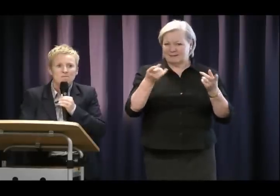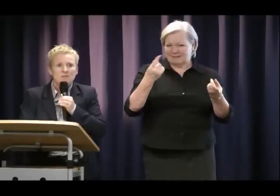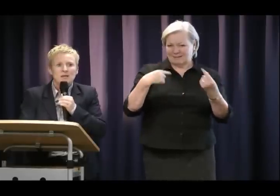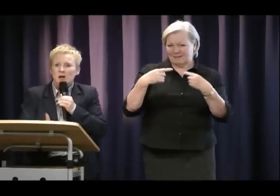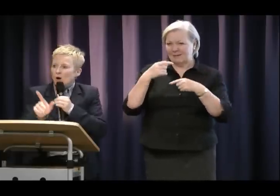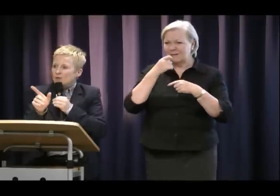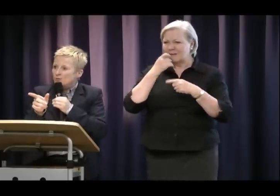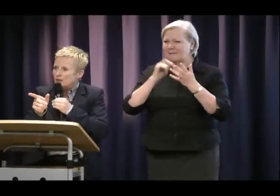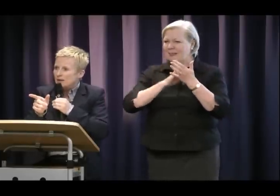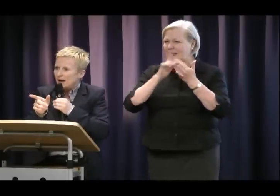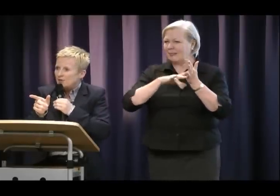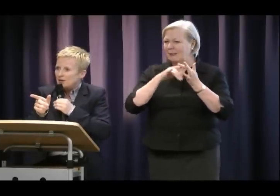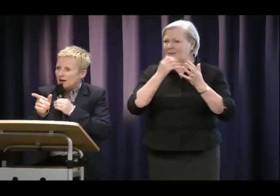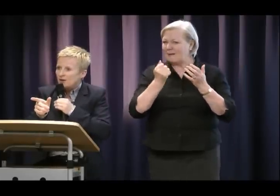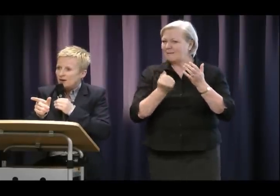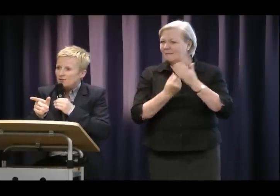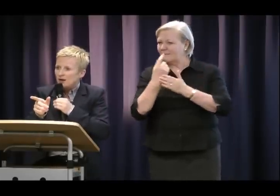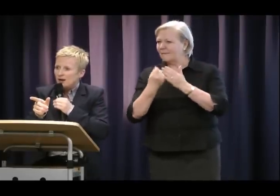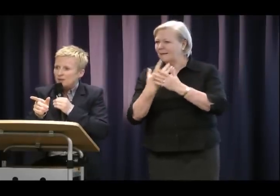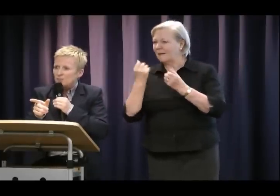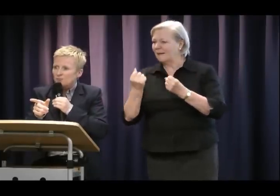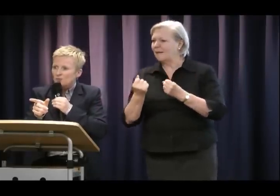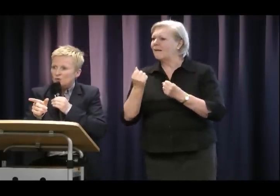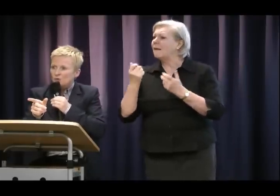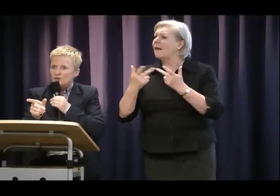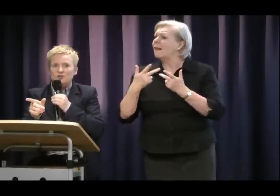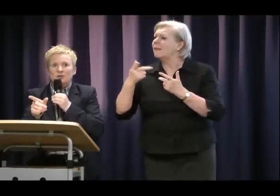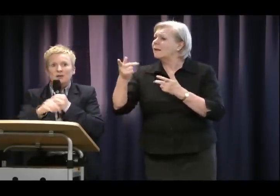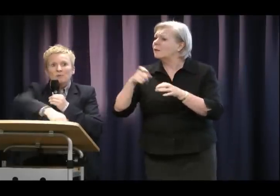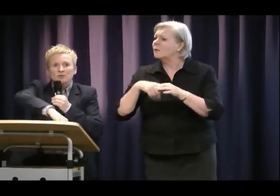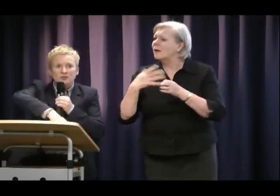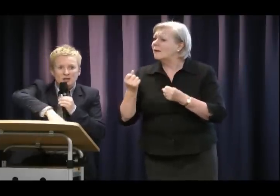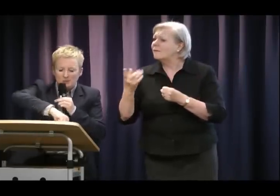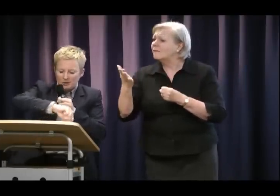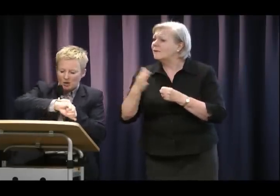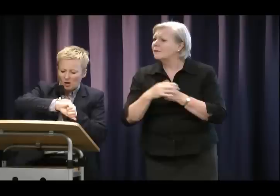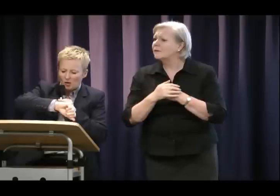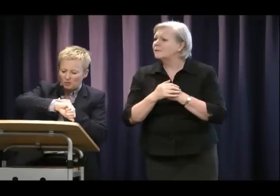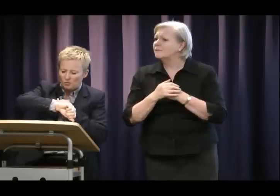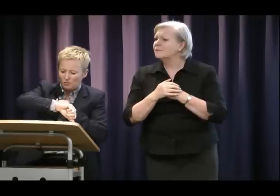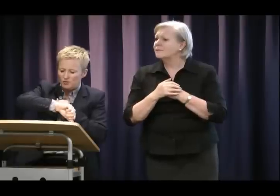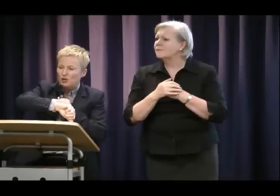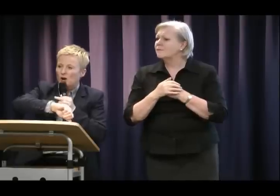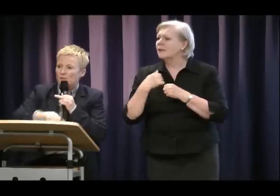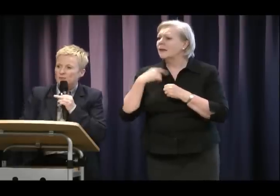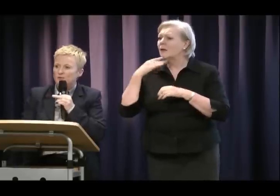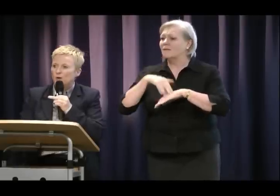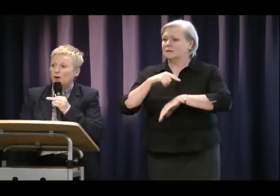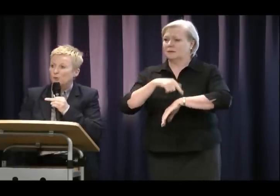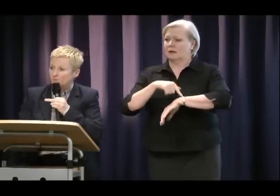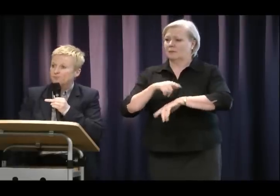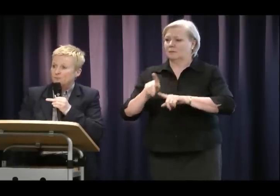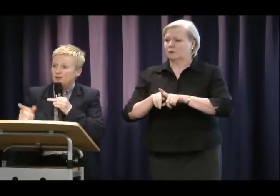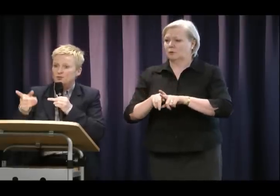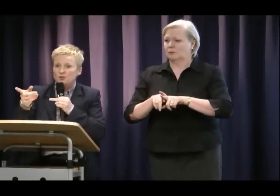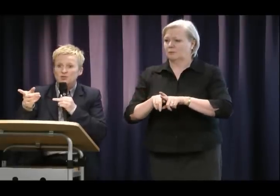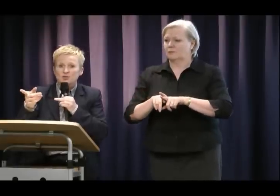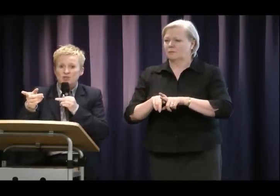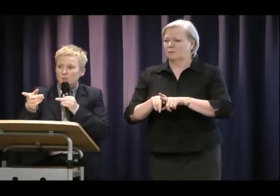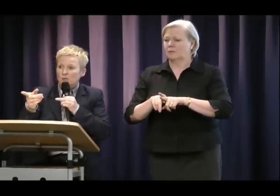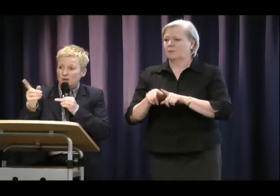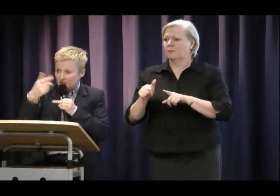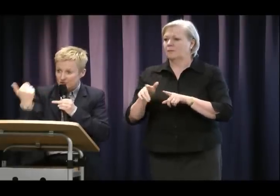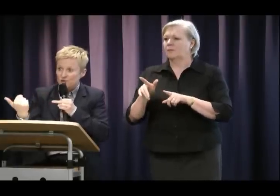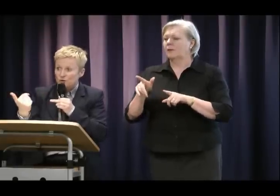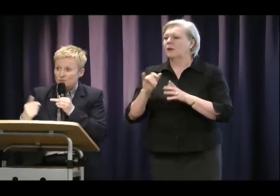that. I think we have another question, and now I'm just keeping an eye on the time as well. So this